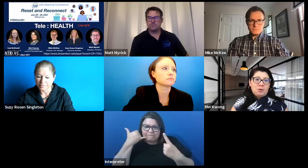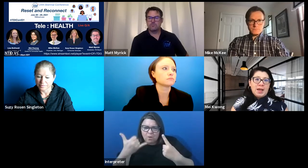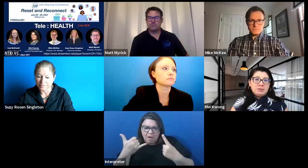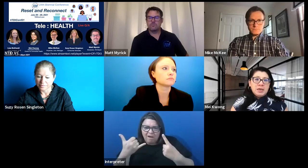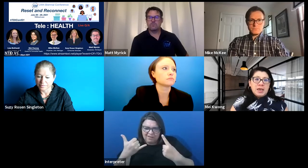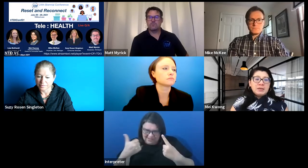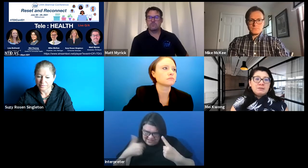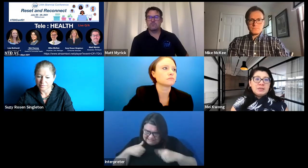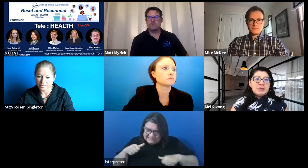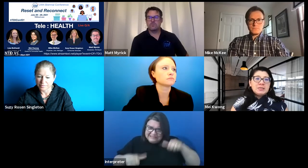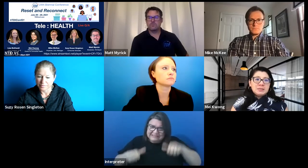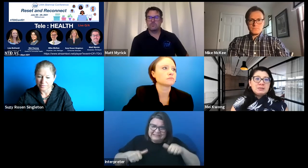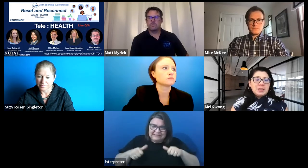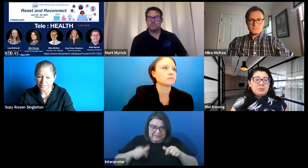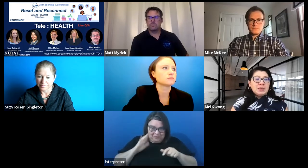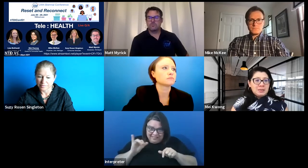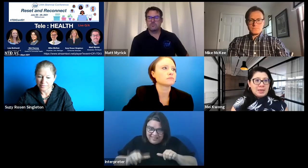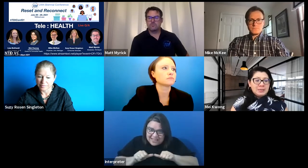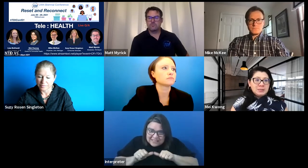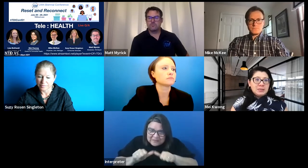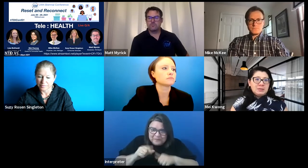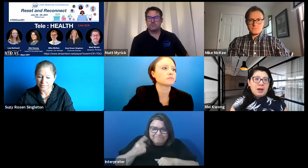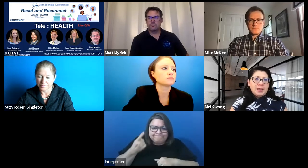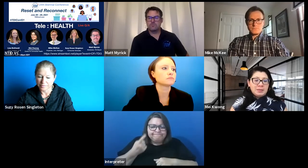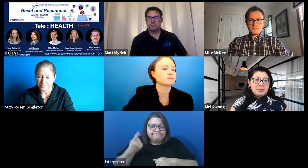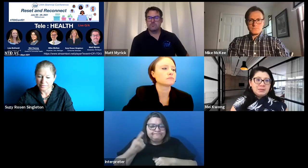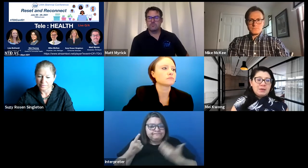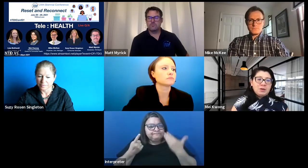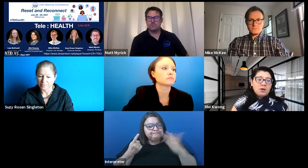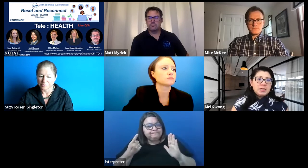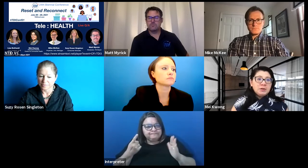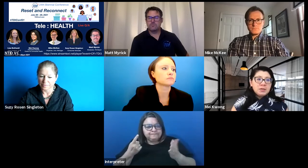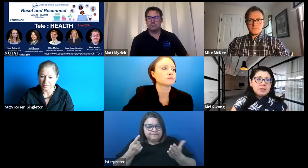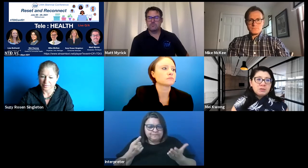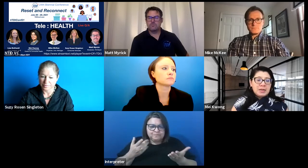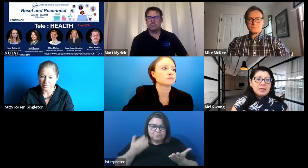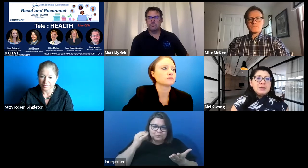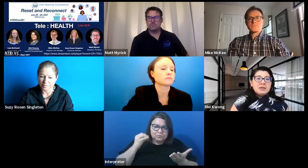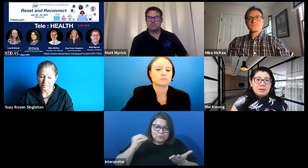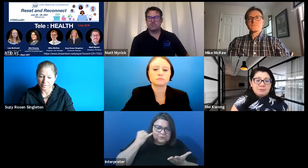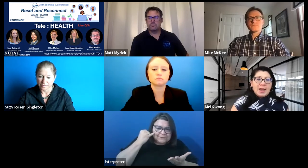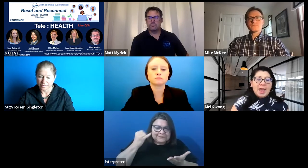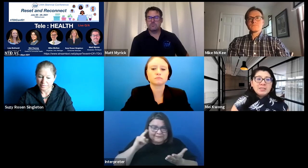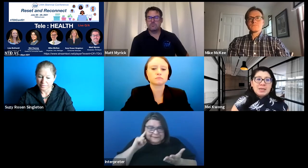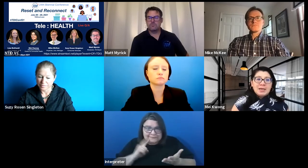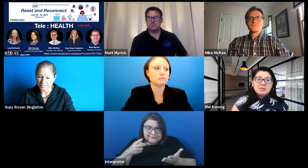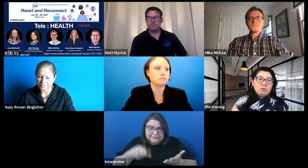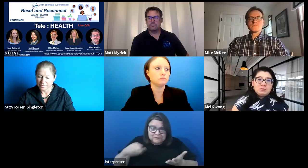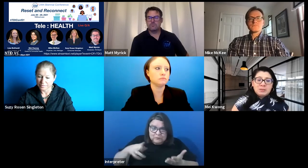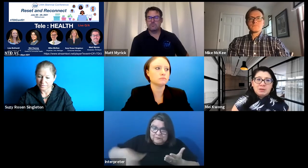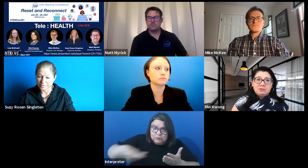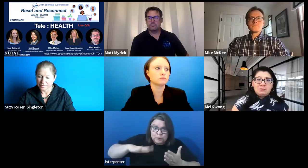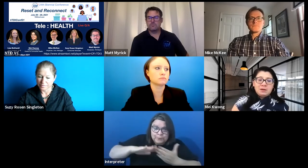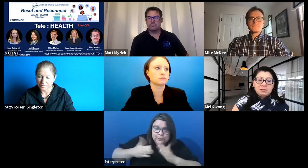stick around. And if it is something that is needed by the deaf and hard of hearing community, that access,